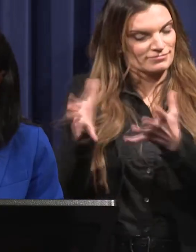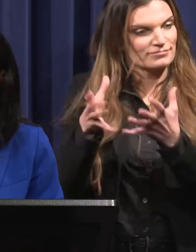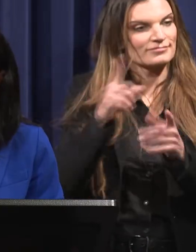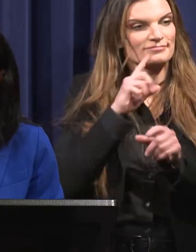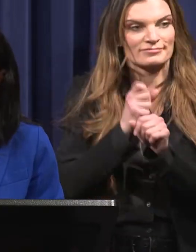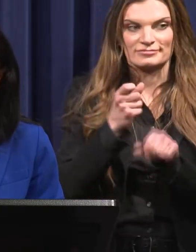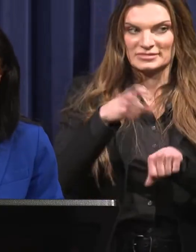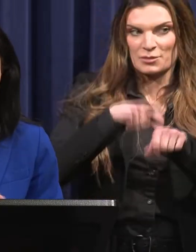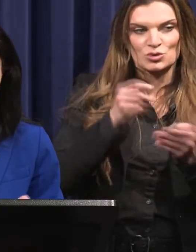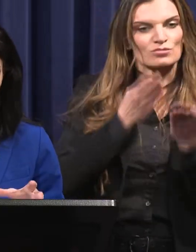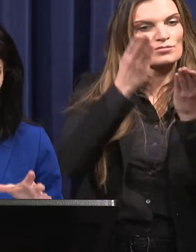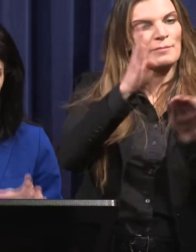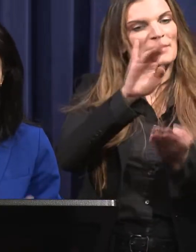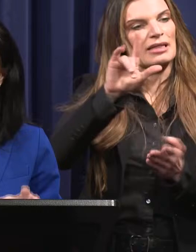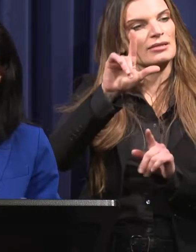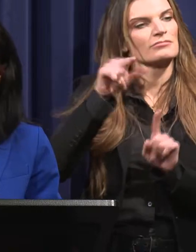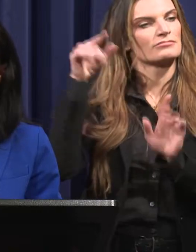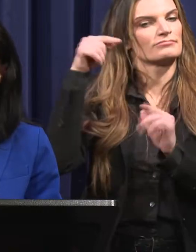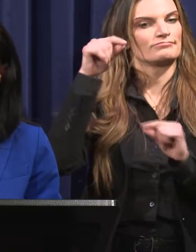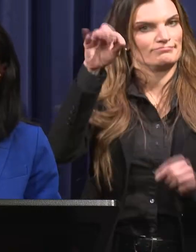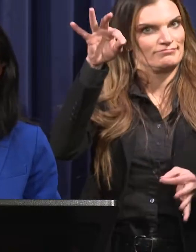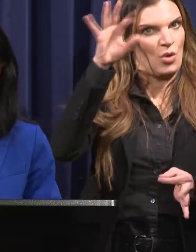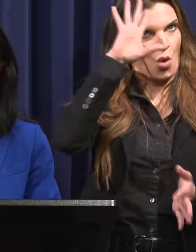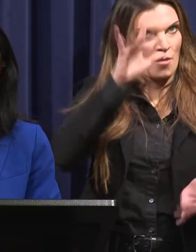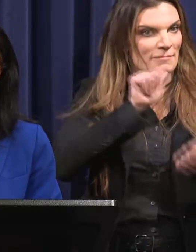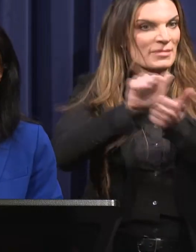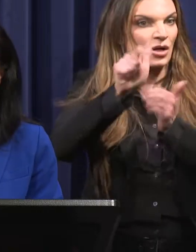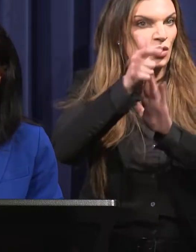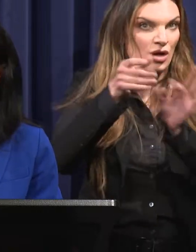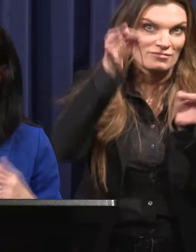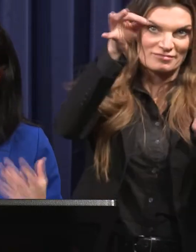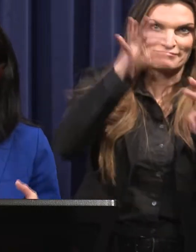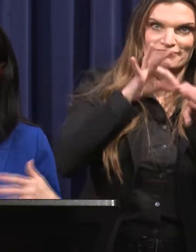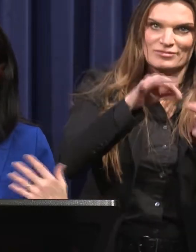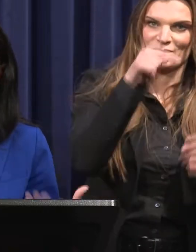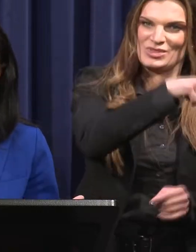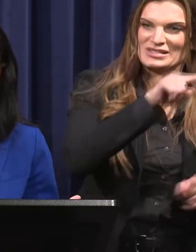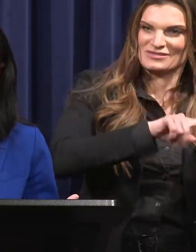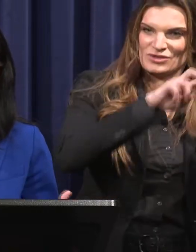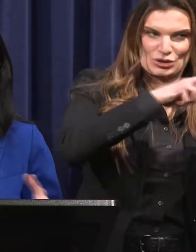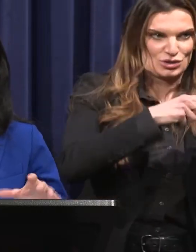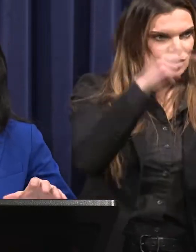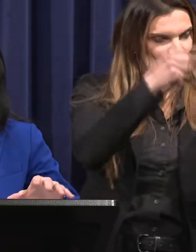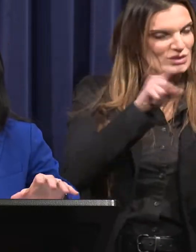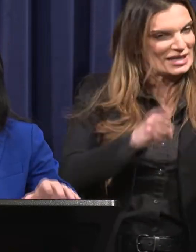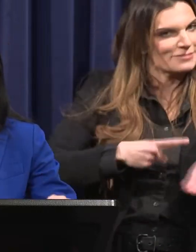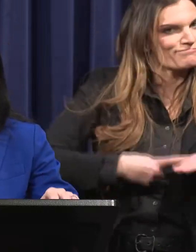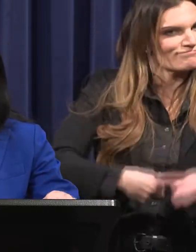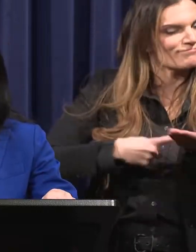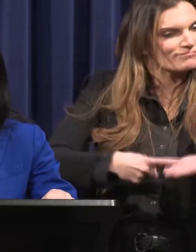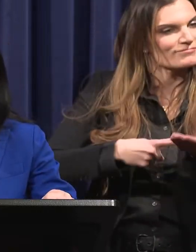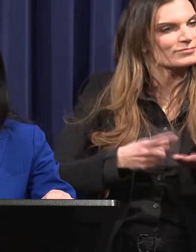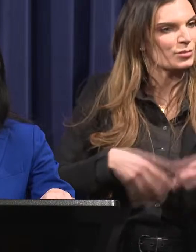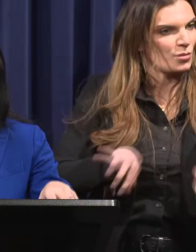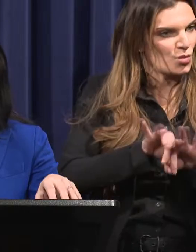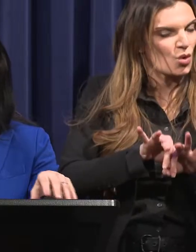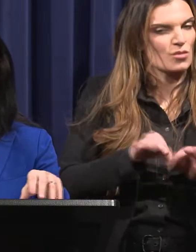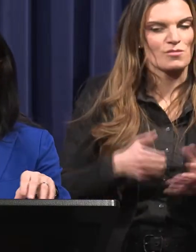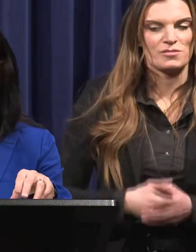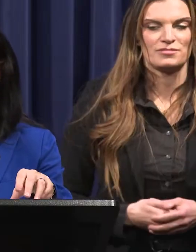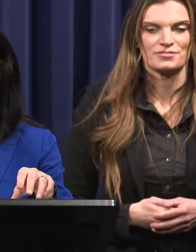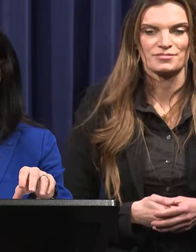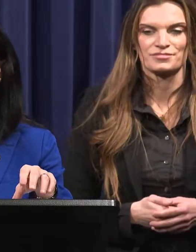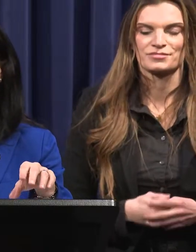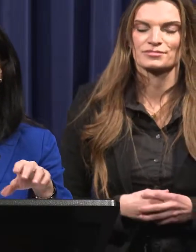introducing bills that addresses these kinds of issues and having some really serious debate. But again, I'm going to say this,